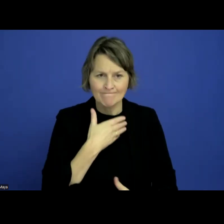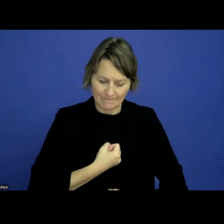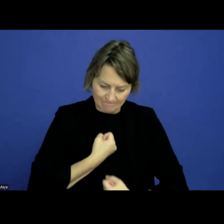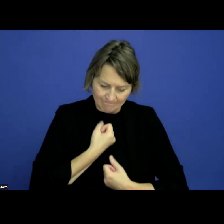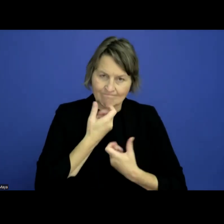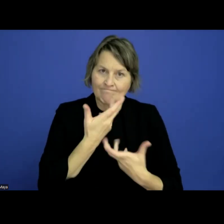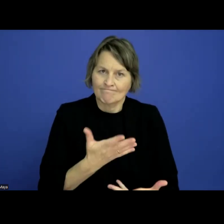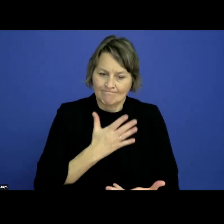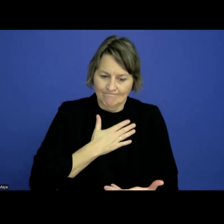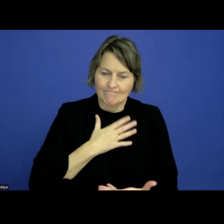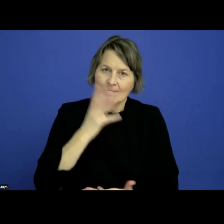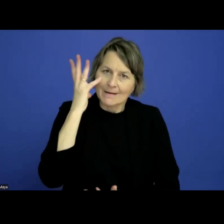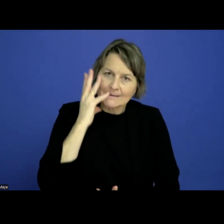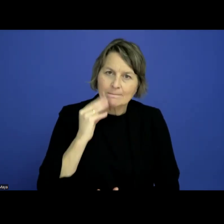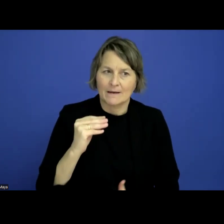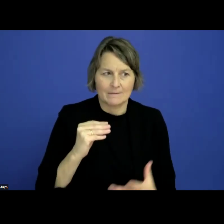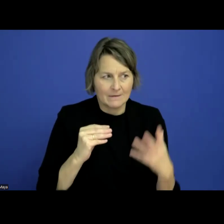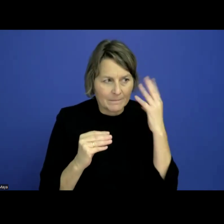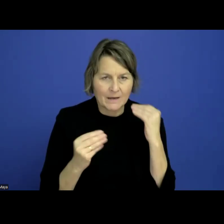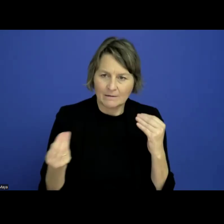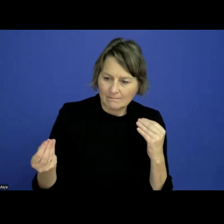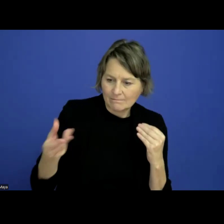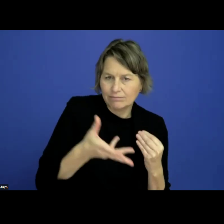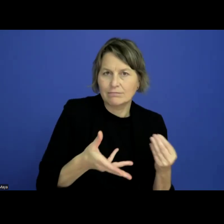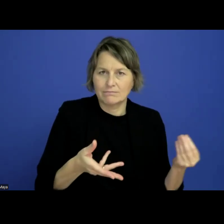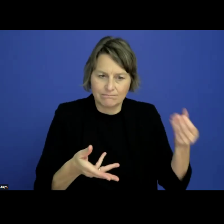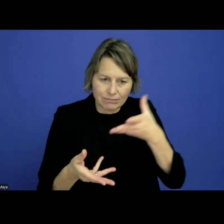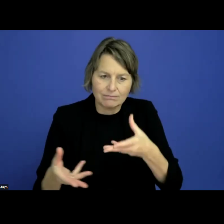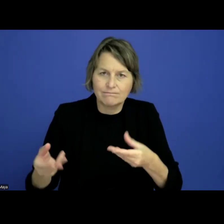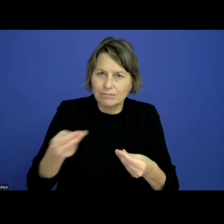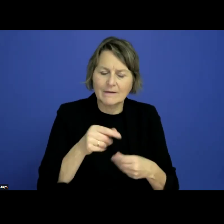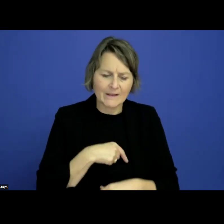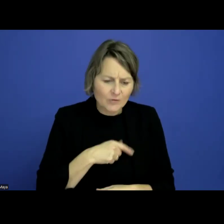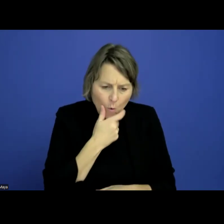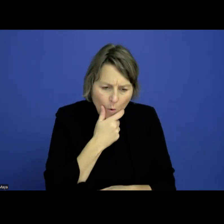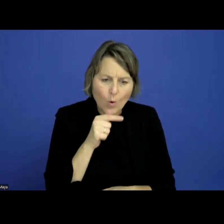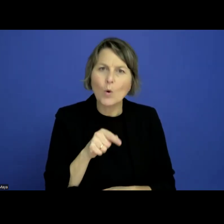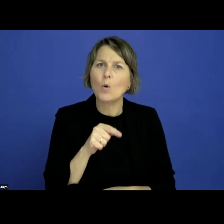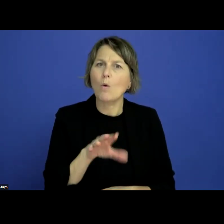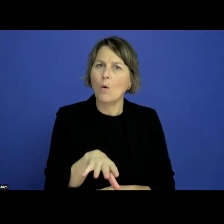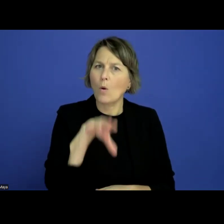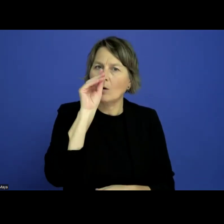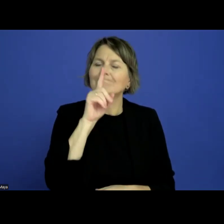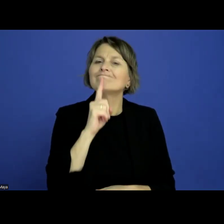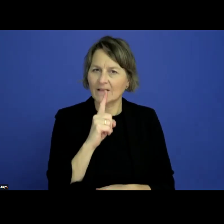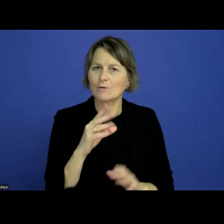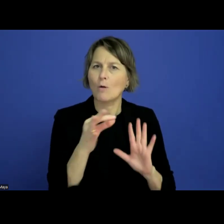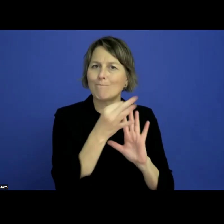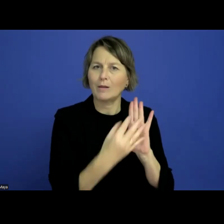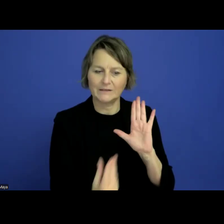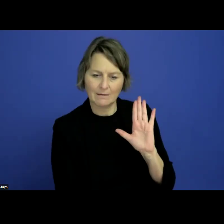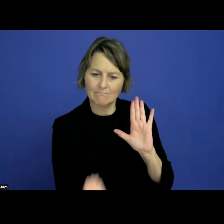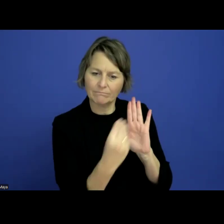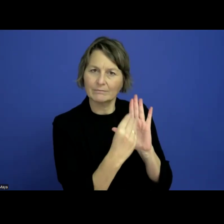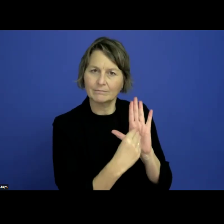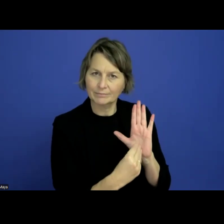experiences. And this helps shape policies and practices that truly reflect their needs and they respond to